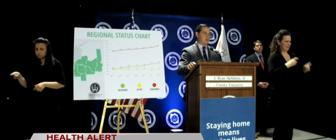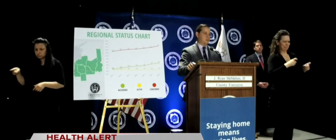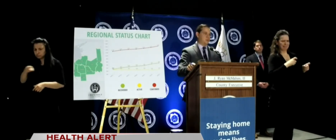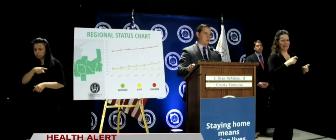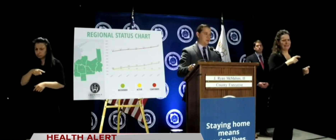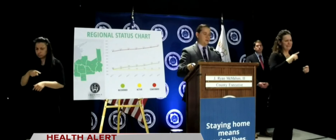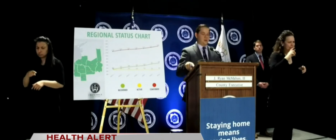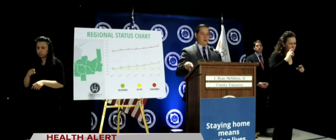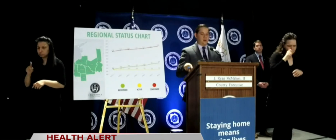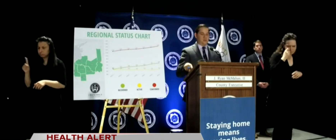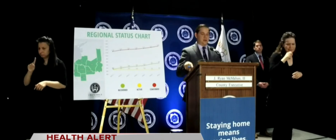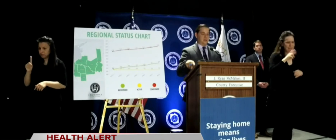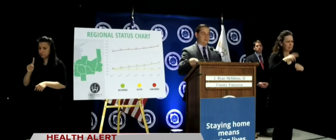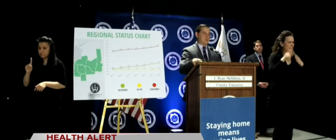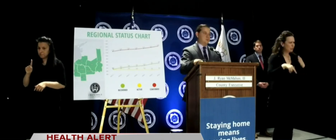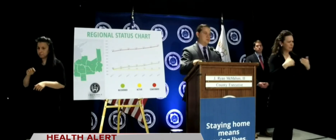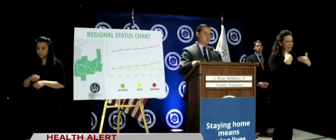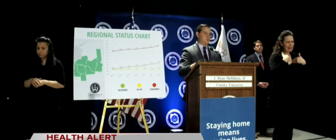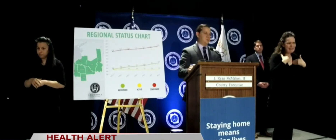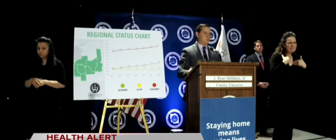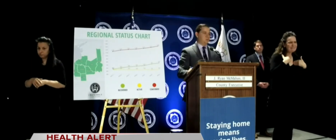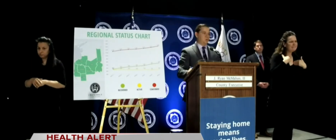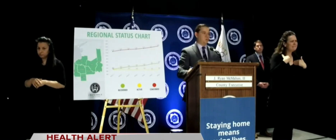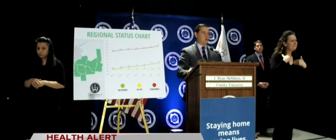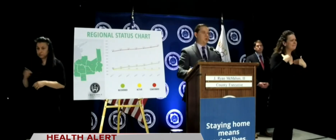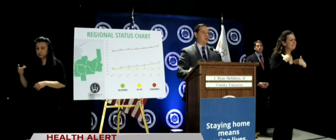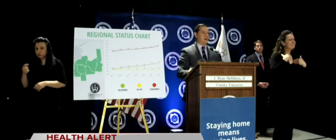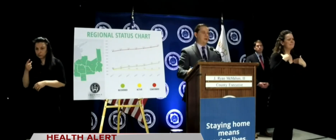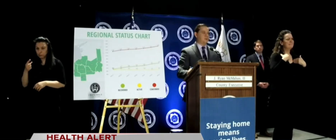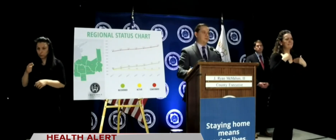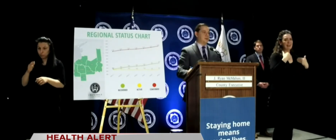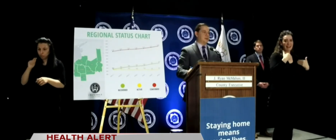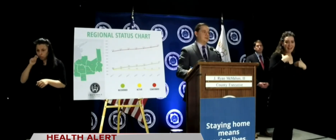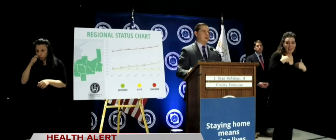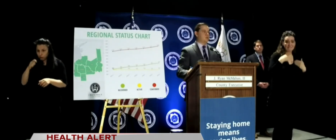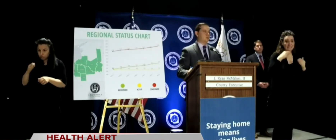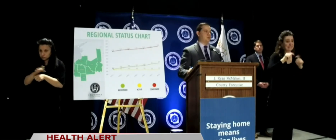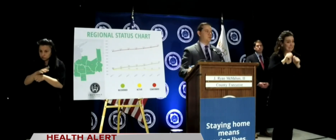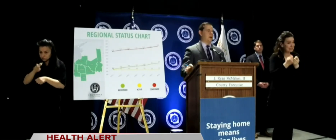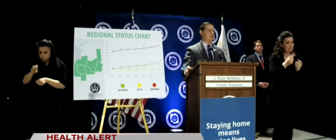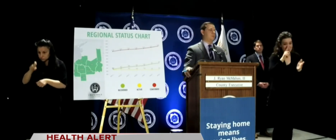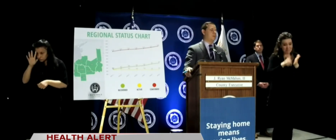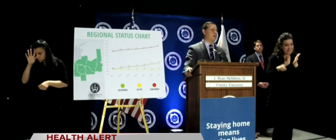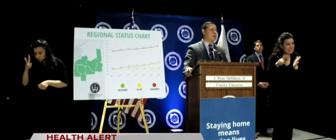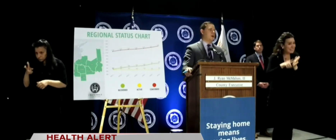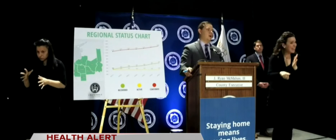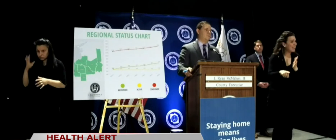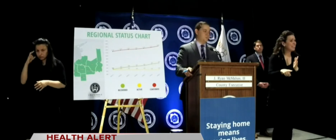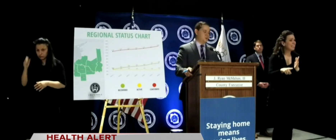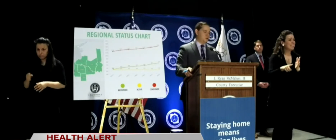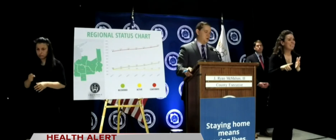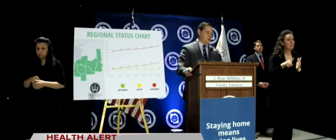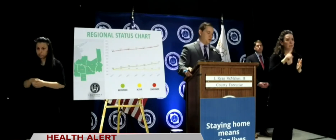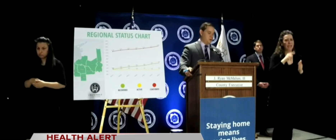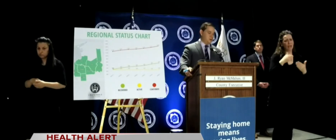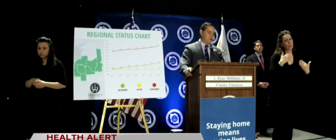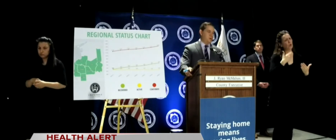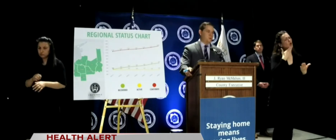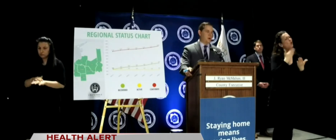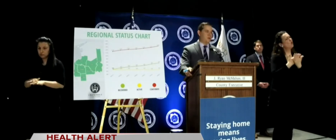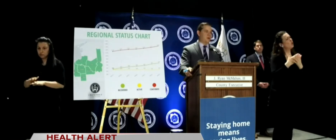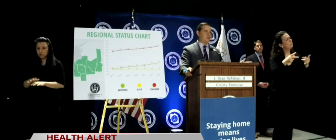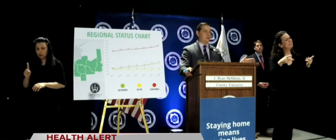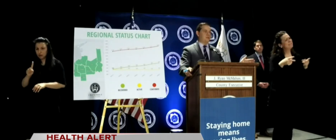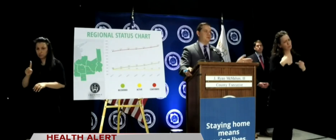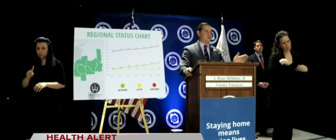testing capability, our tracking teams, we're good there. That's not what's holding us back. And so there's